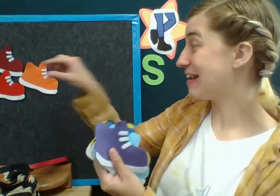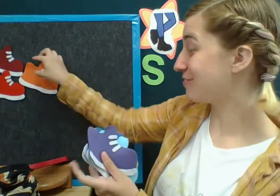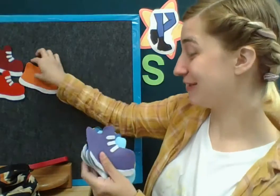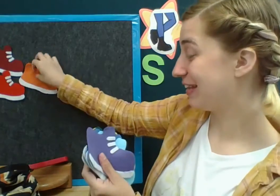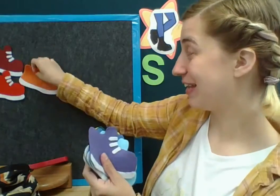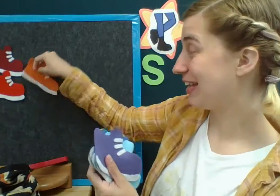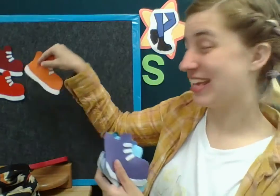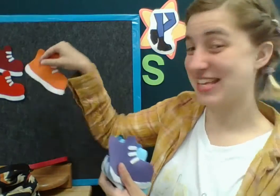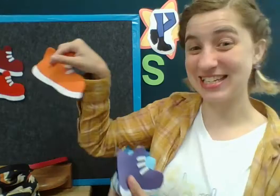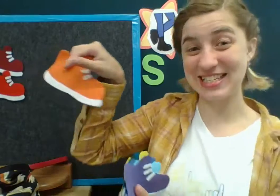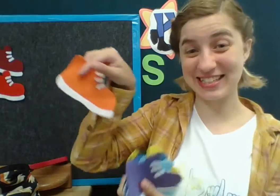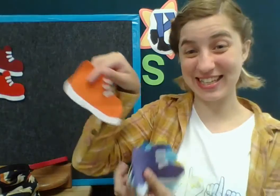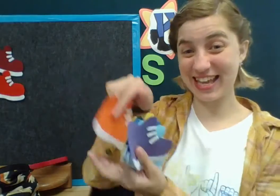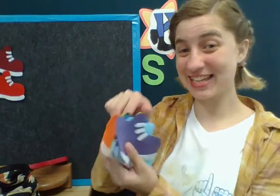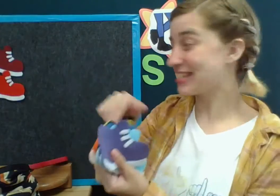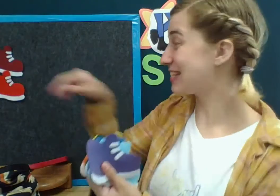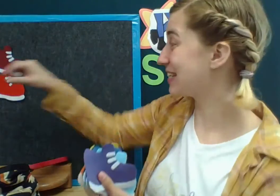5, 6,